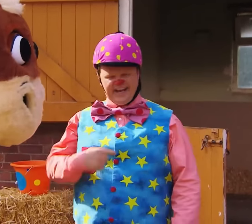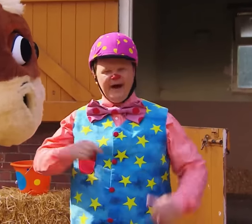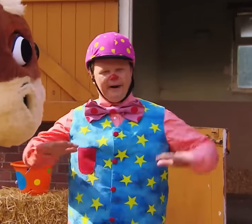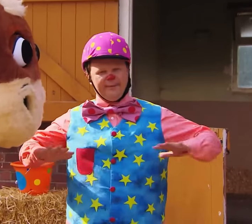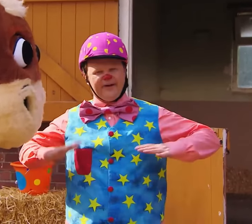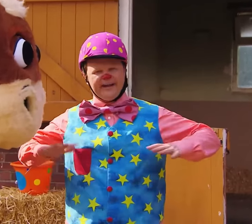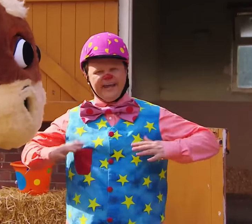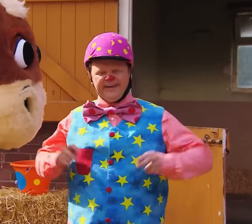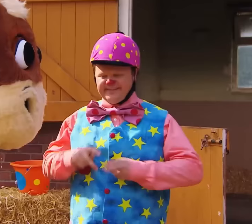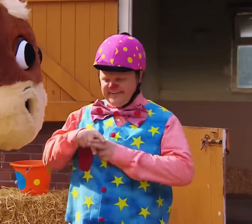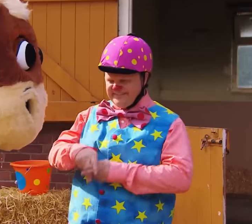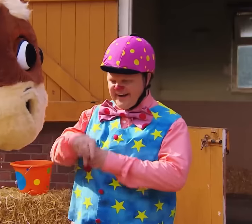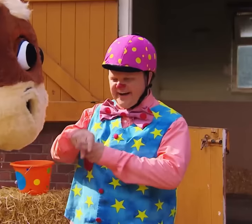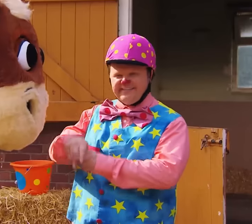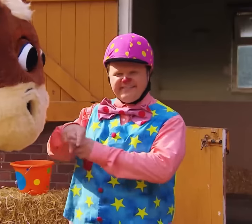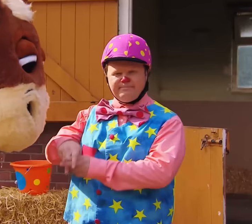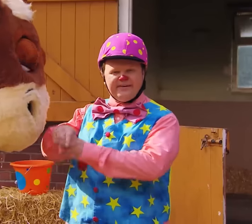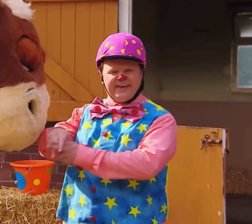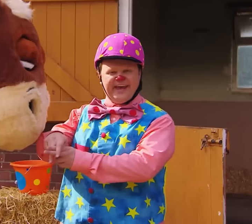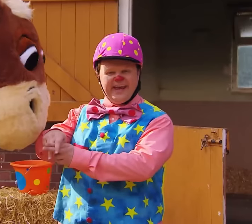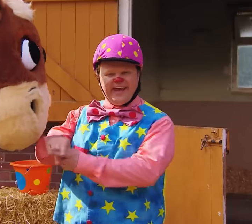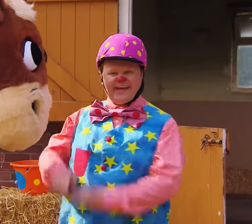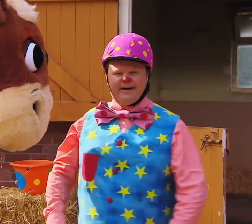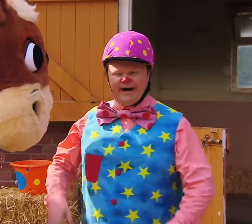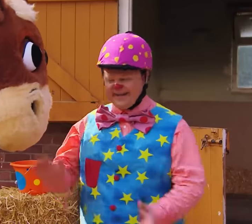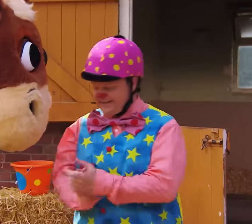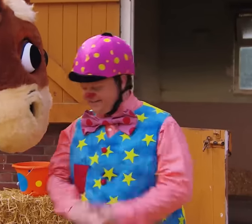Now I'm ready to ride Spotty. Come on.